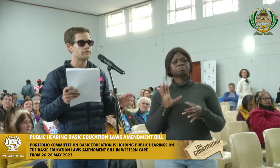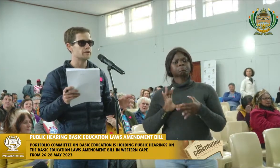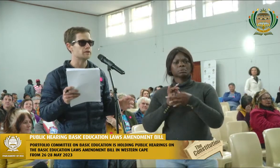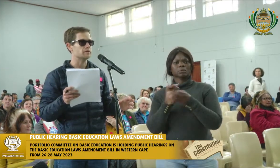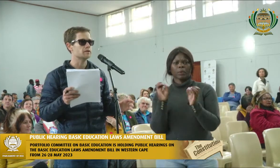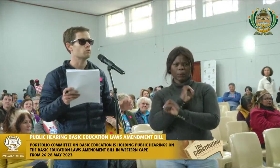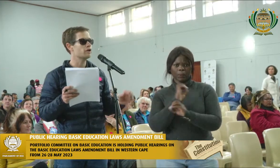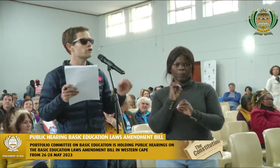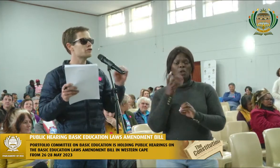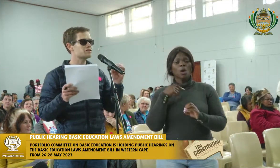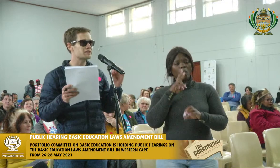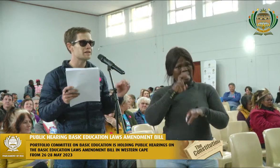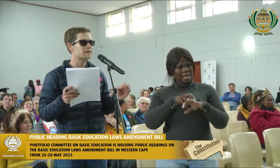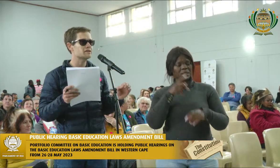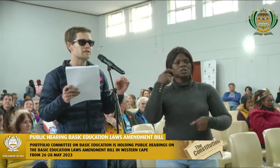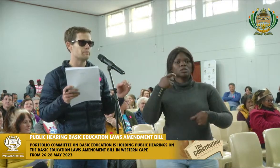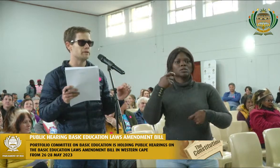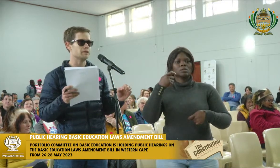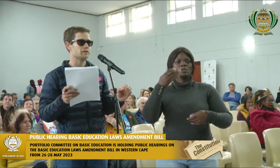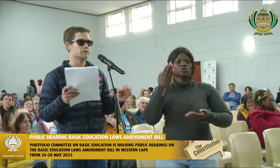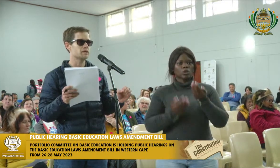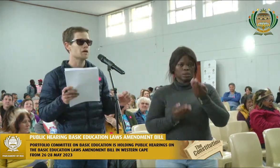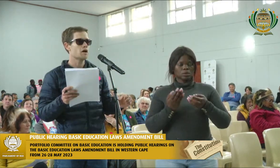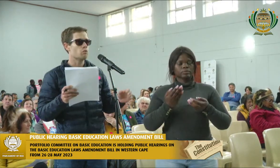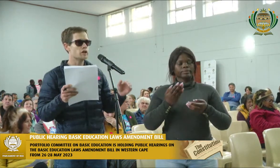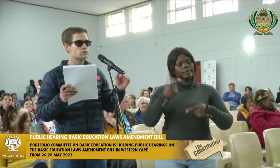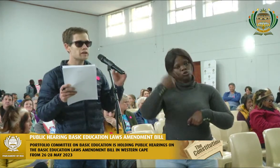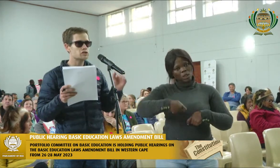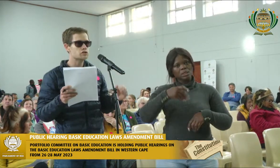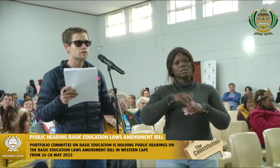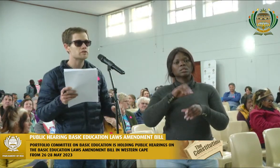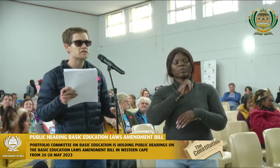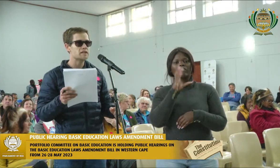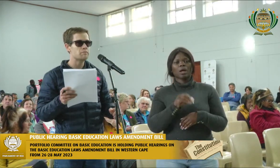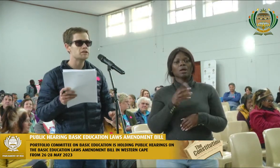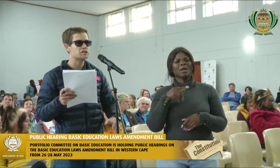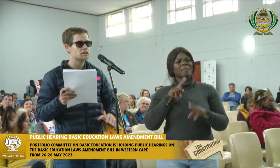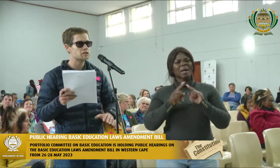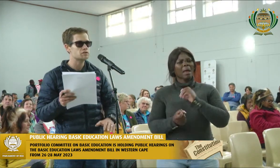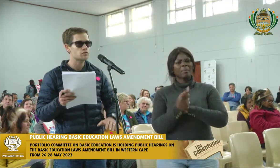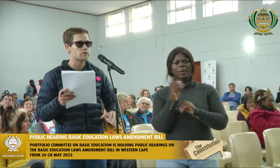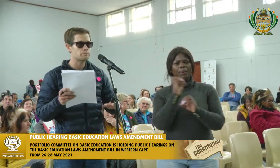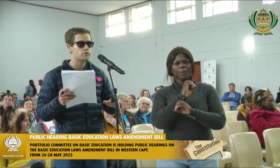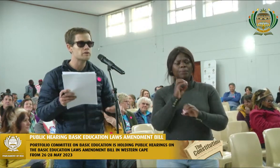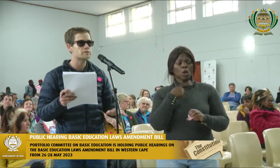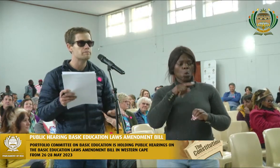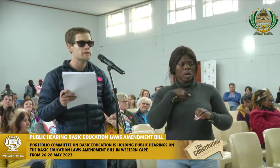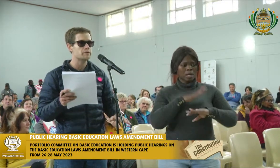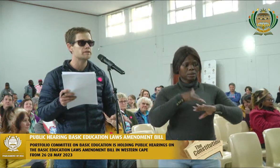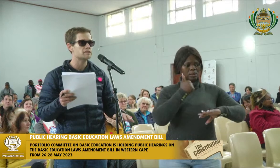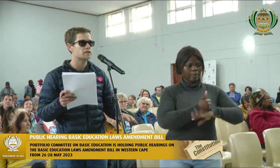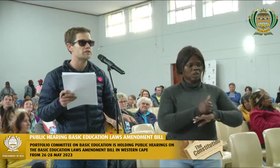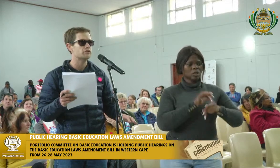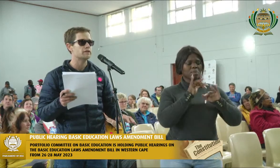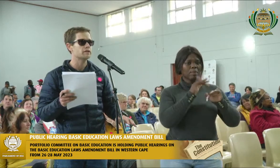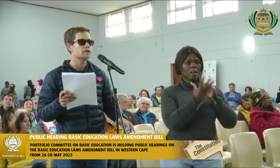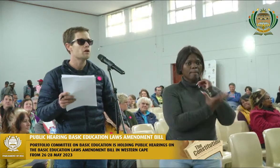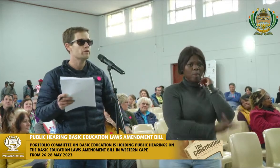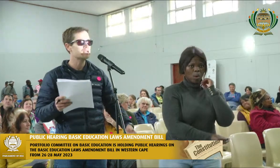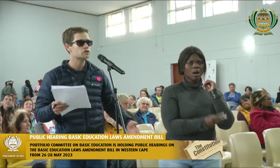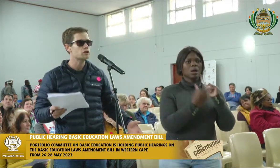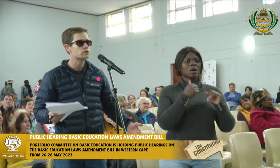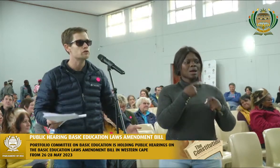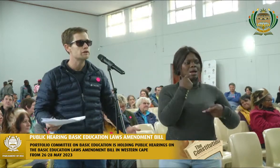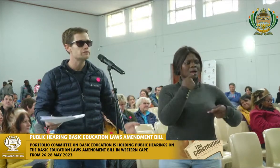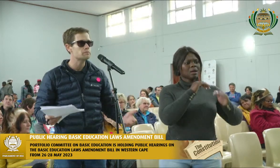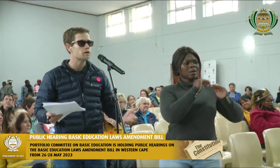in South Africa. We are not seeing this happening. Once we can start to establish justice for the poorest people in this country,